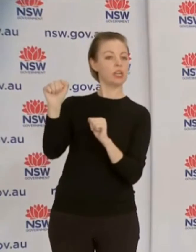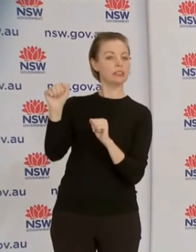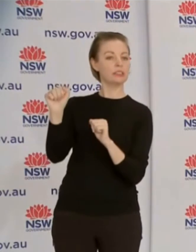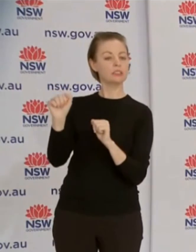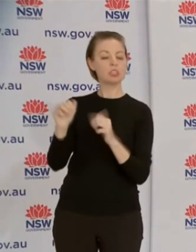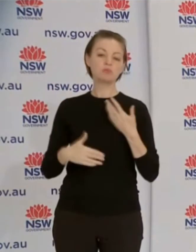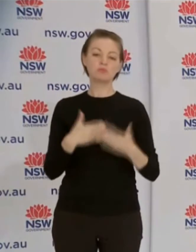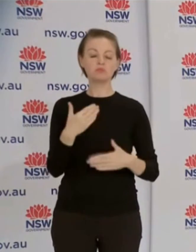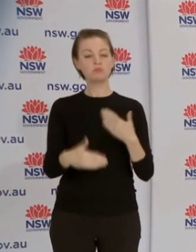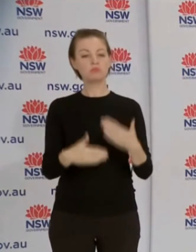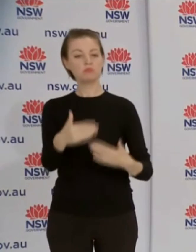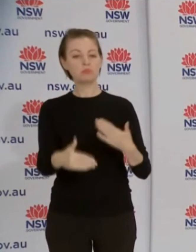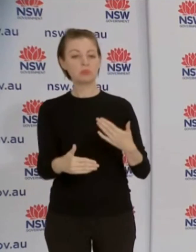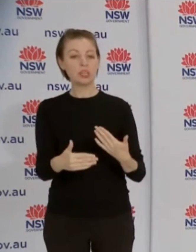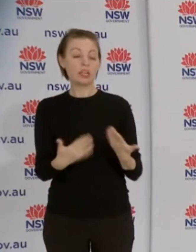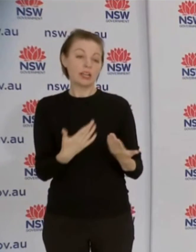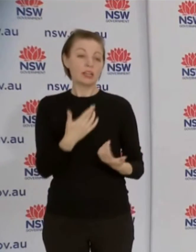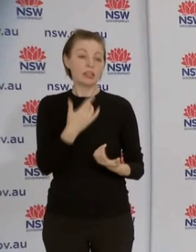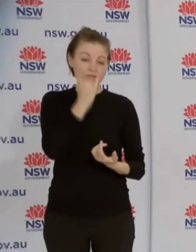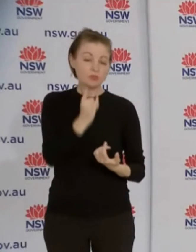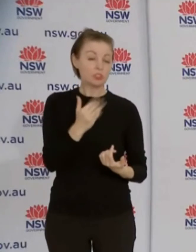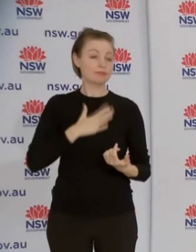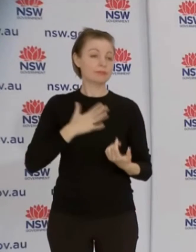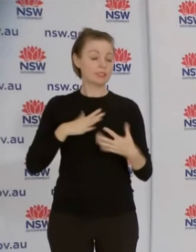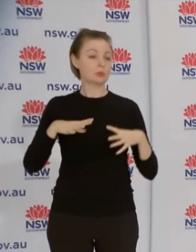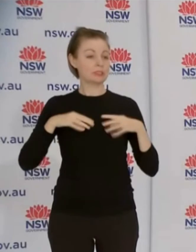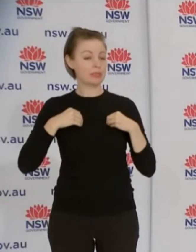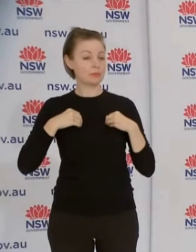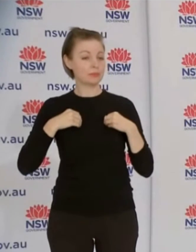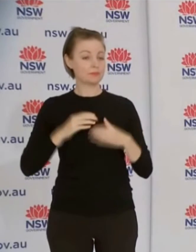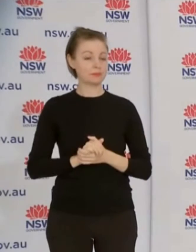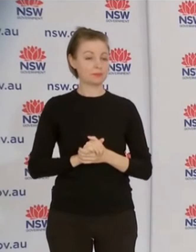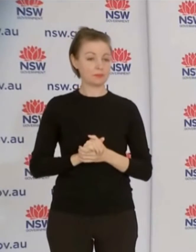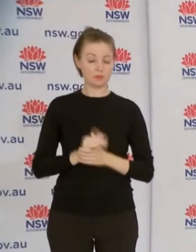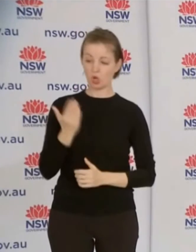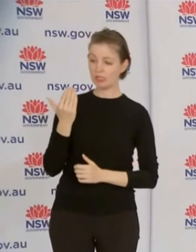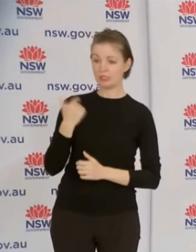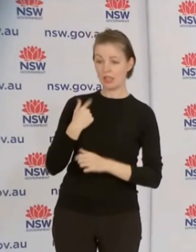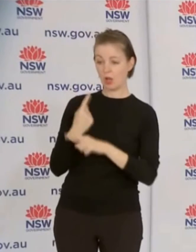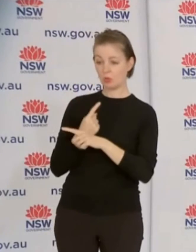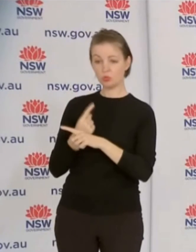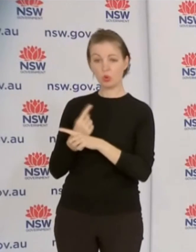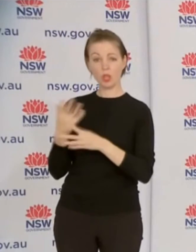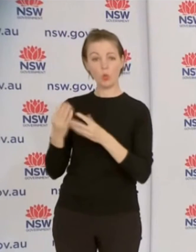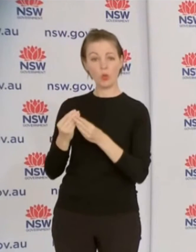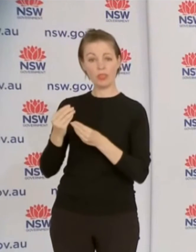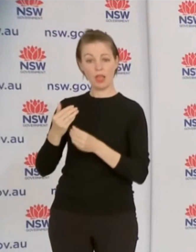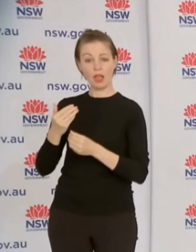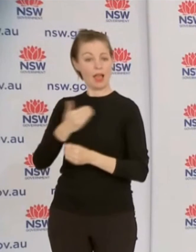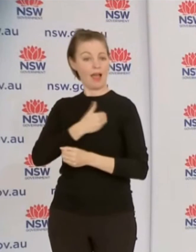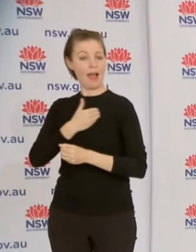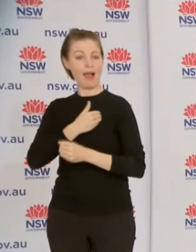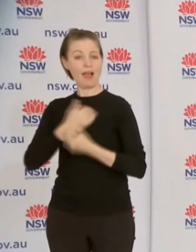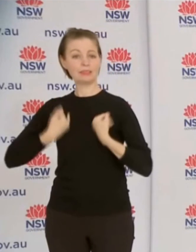It's a tragedy. I was providing a supportive message to the Heart Disease Foundation the other day, and 50 people every day lose their lives to heart